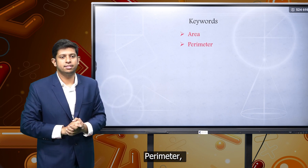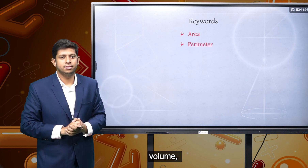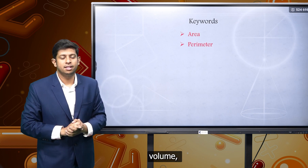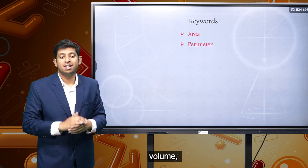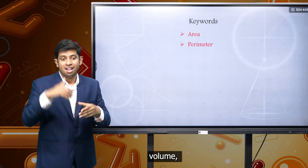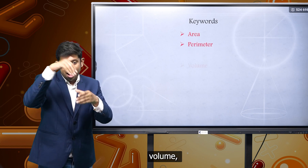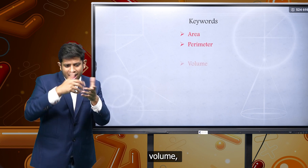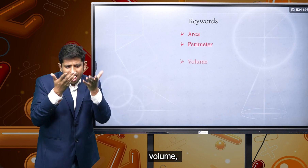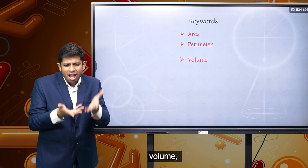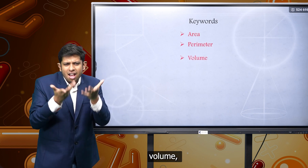volume,